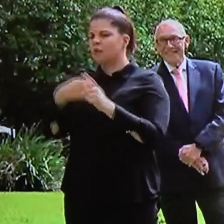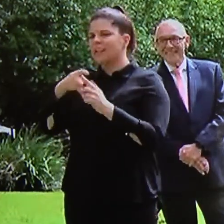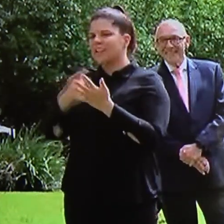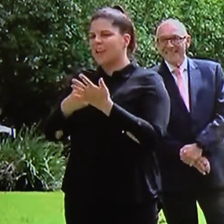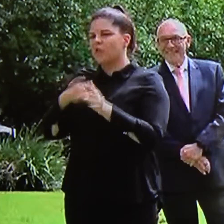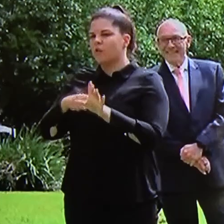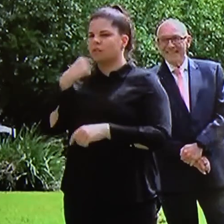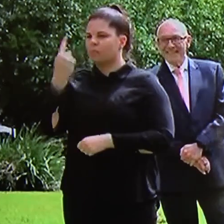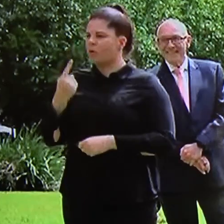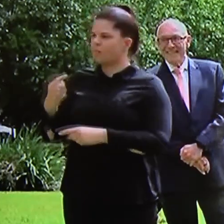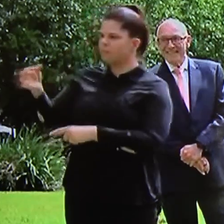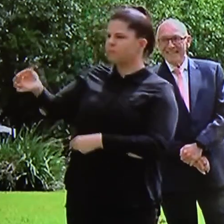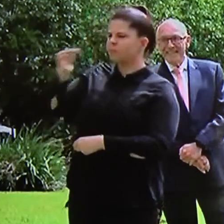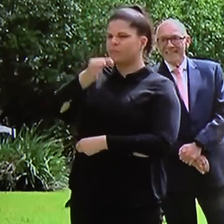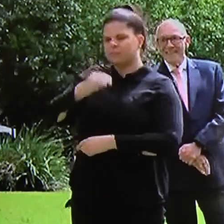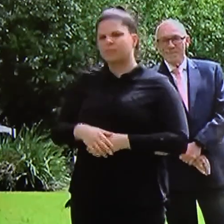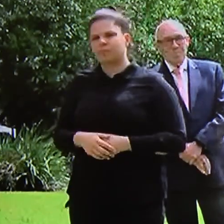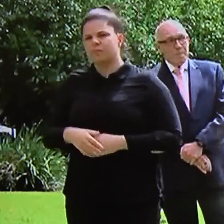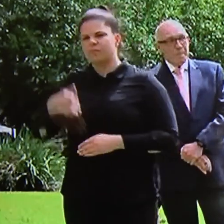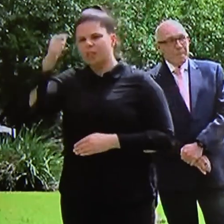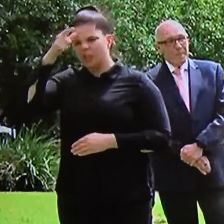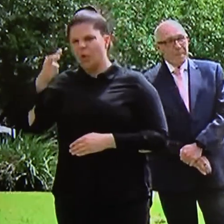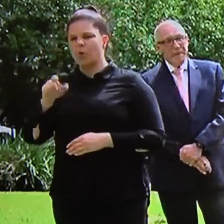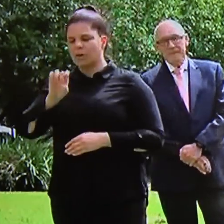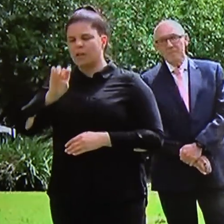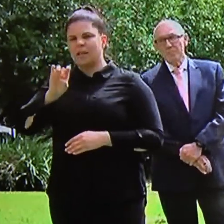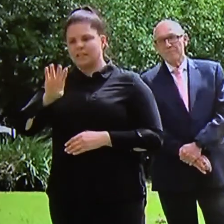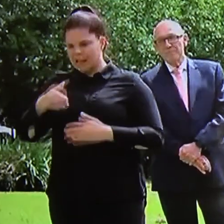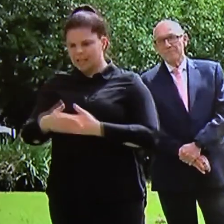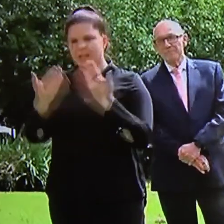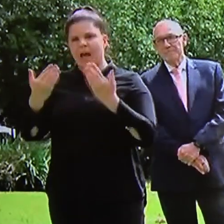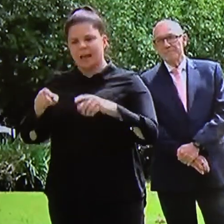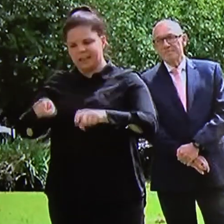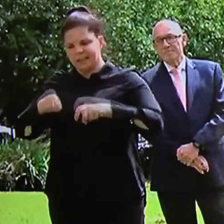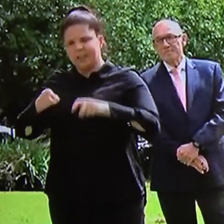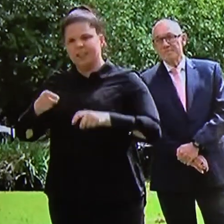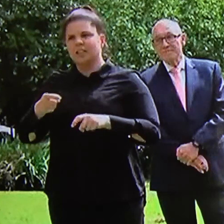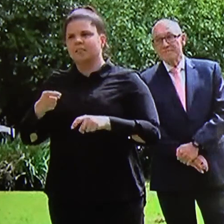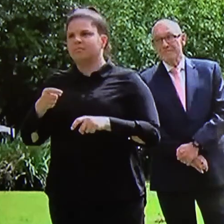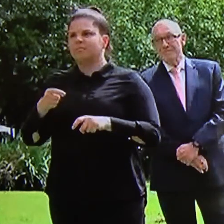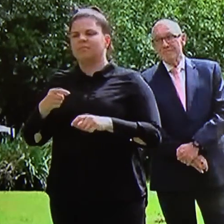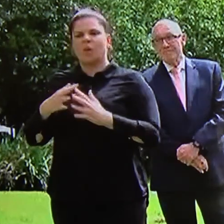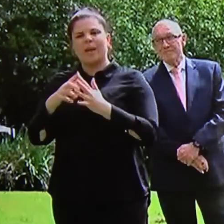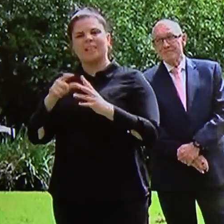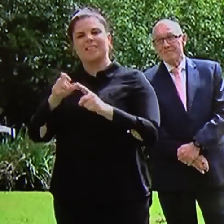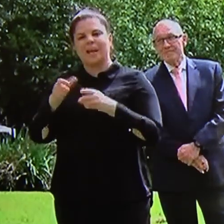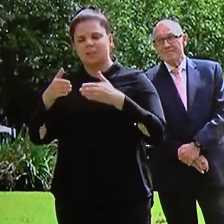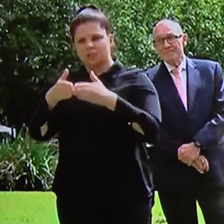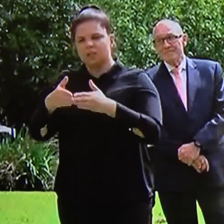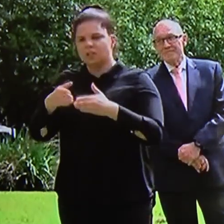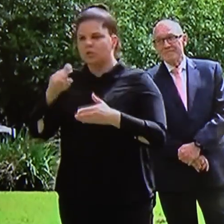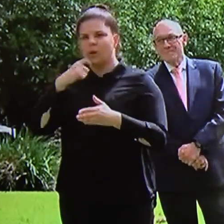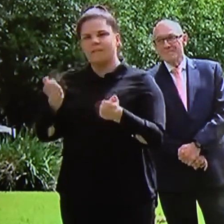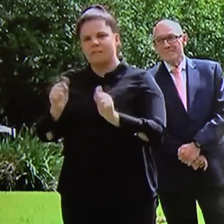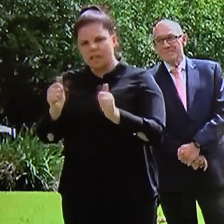terms of the plannings with our chip, obviously they come out of their 10-day isolation on Wednesday. We're now hearing that perhaps they're not going to be